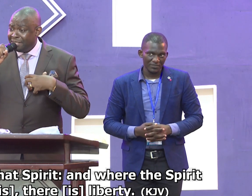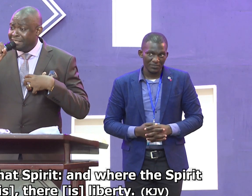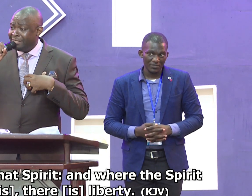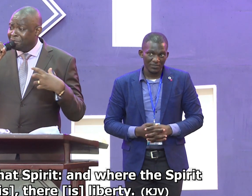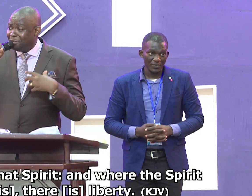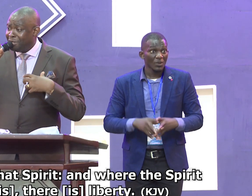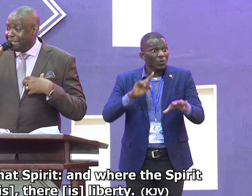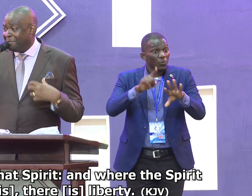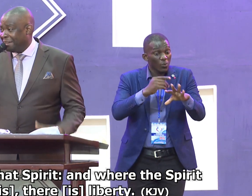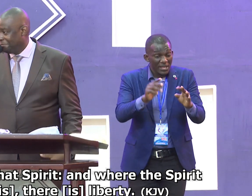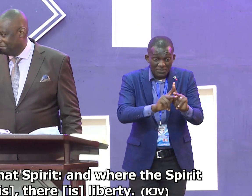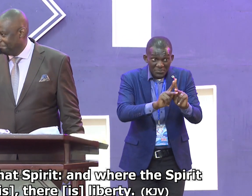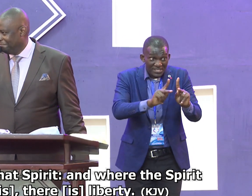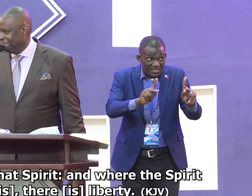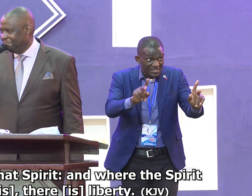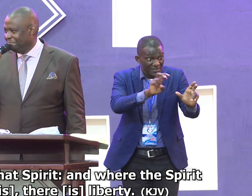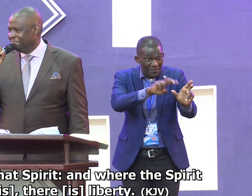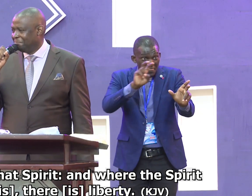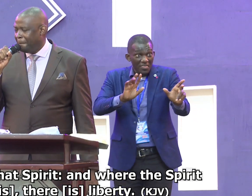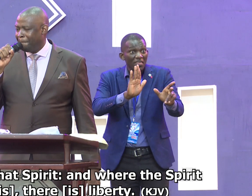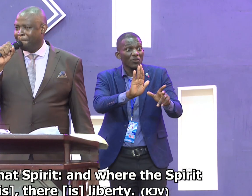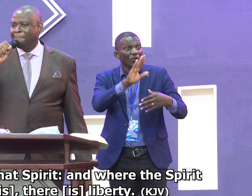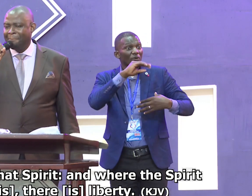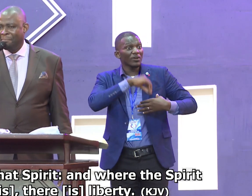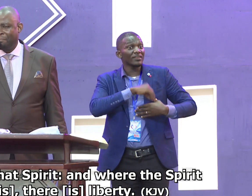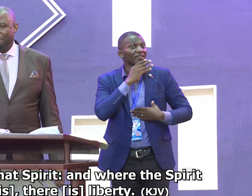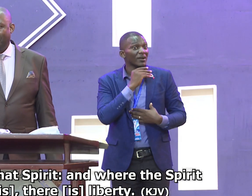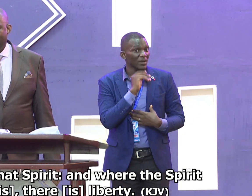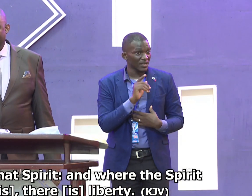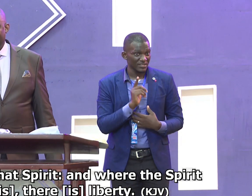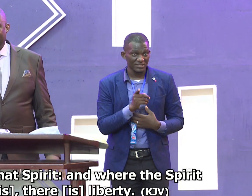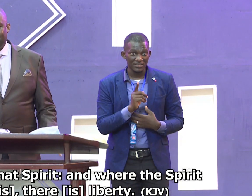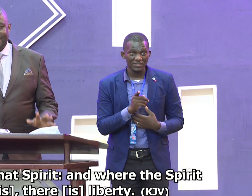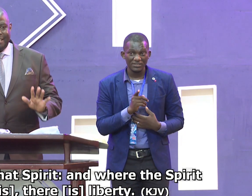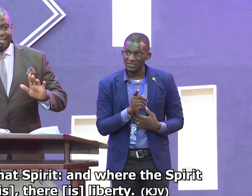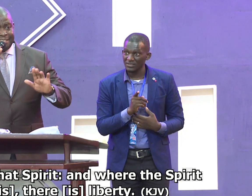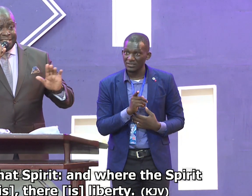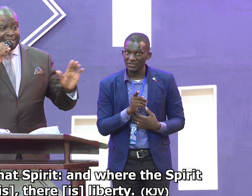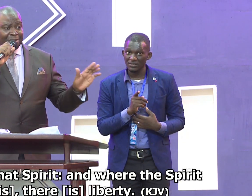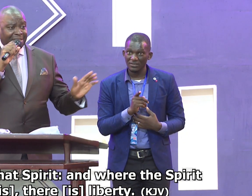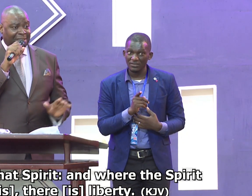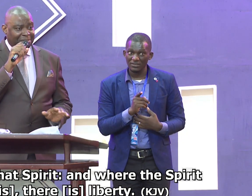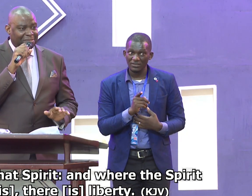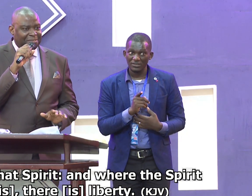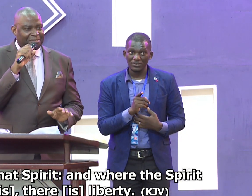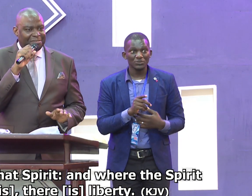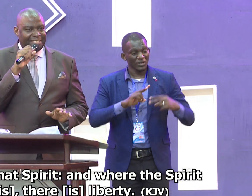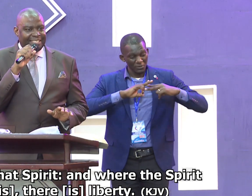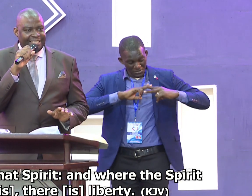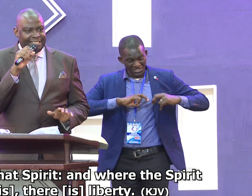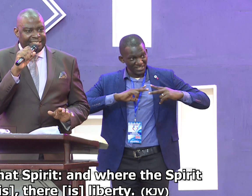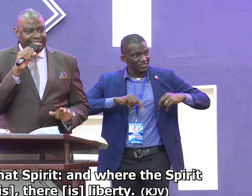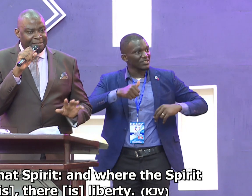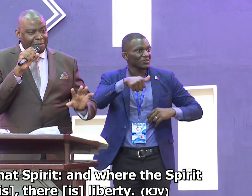moment peace leaves your inner man, awo emirembe wejibula mu muntu wo womunda, check yourself.